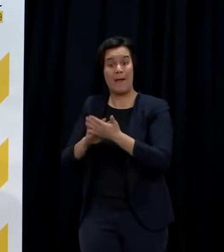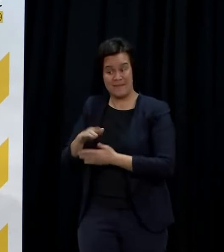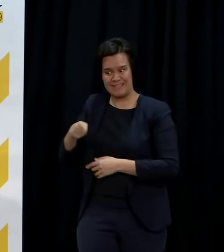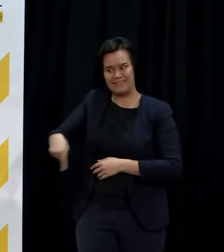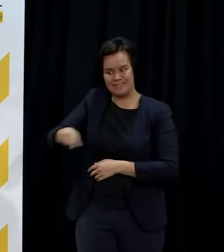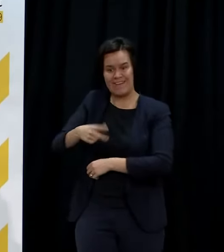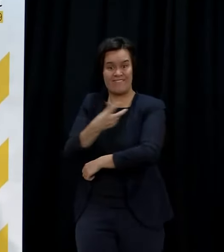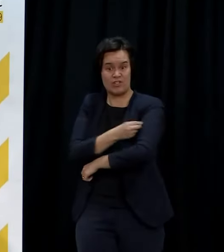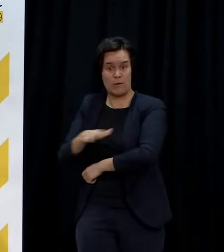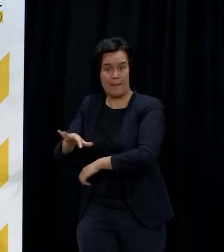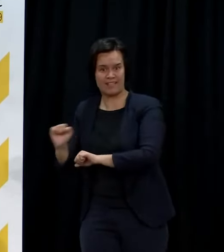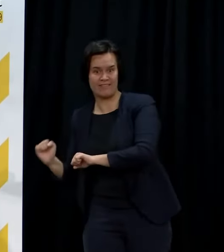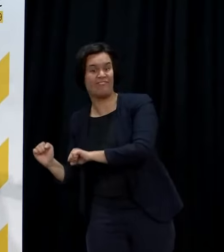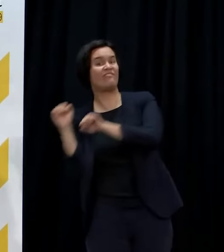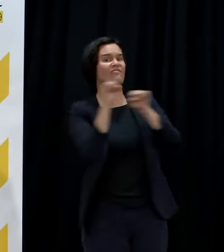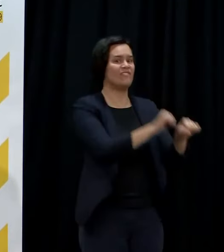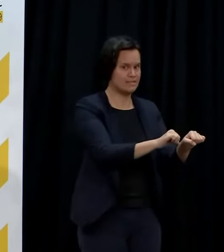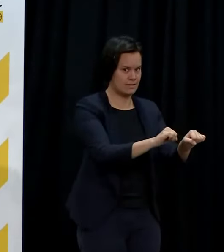Prime Minister.